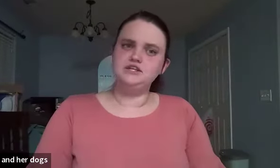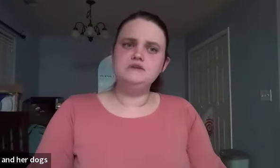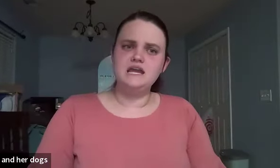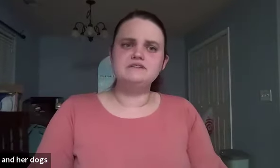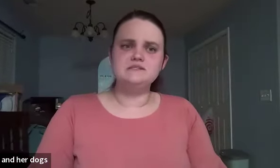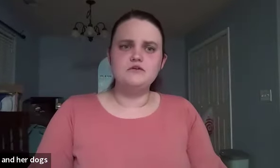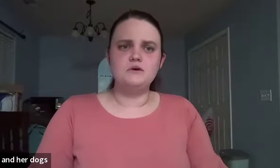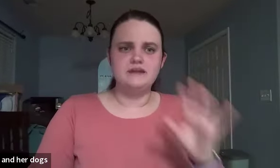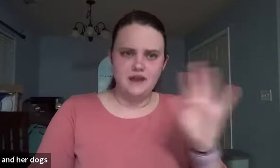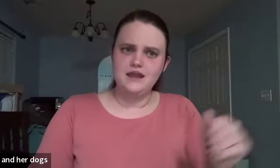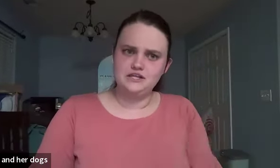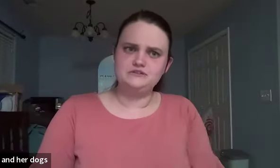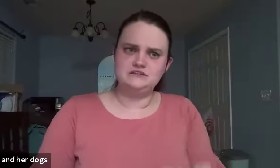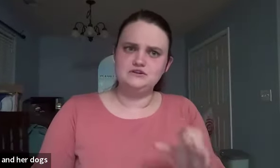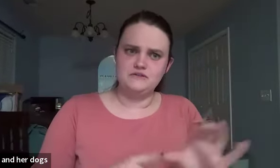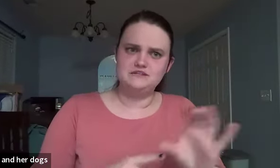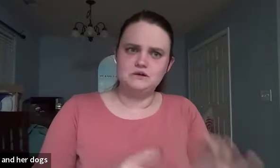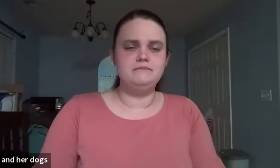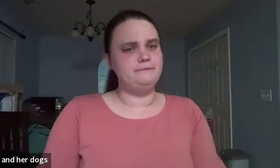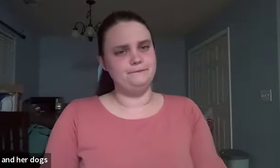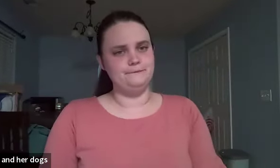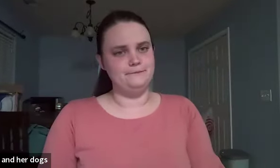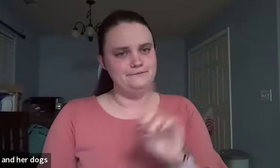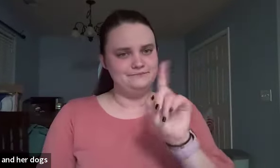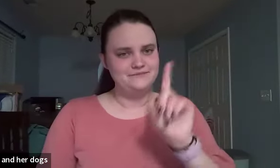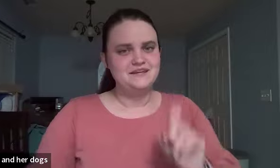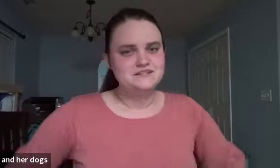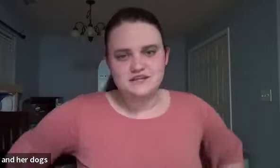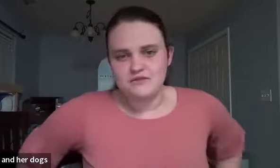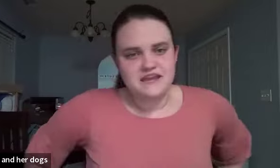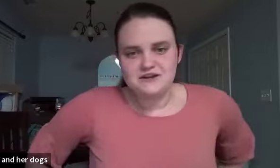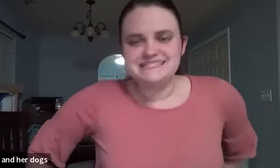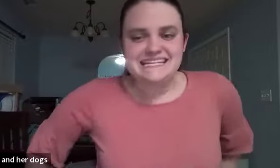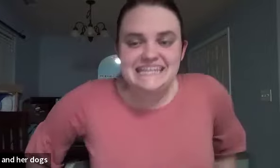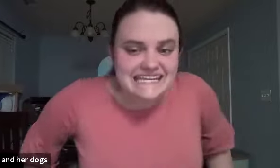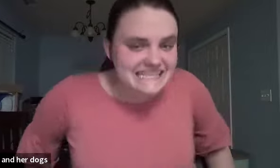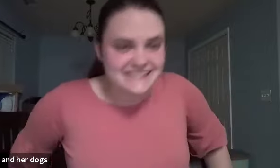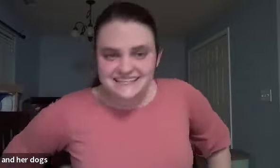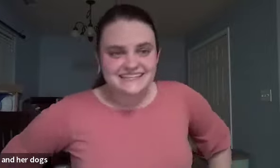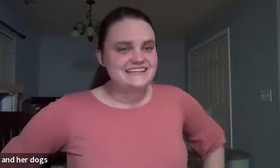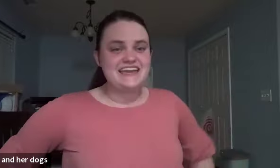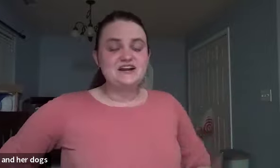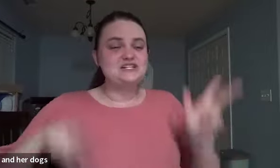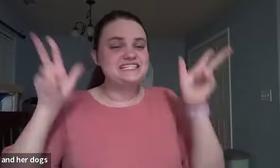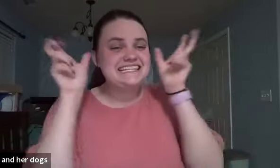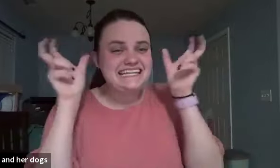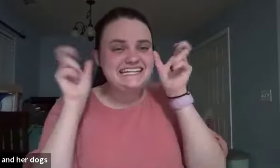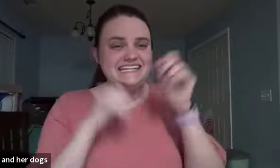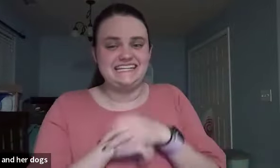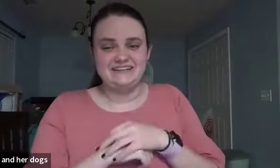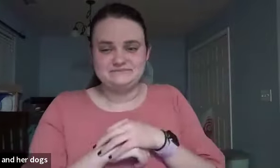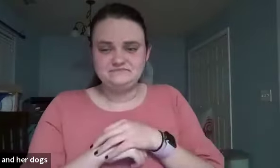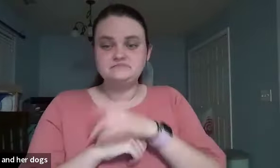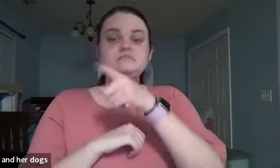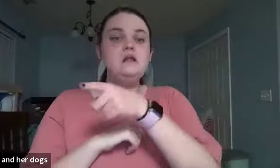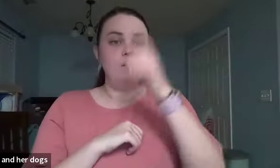like, you can't even spell the word cat and you still know this word? So they are sneaky. They are sneaky.